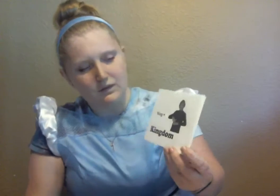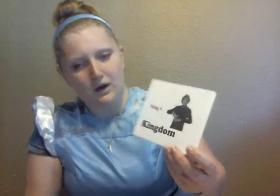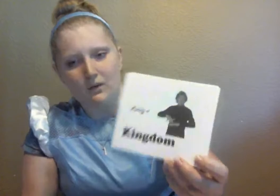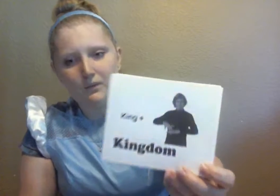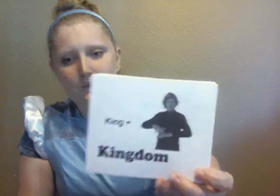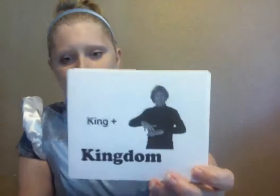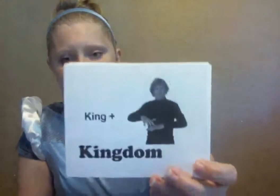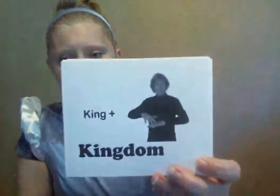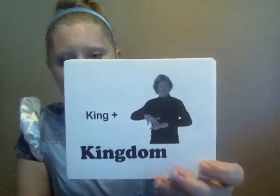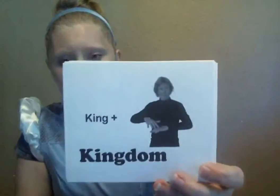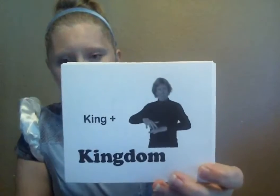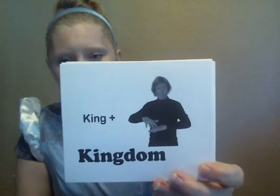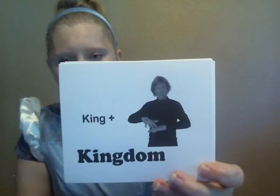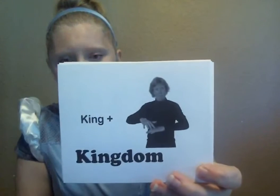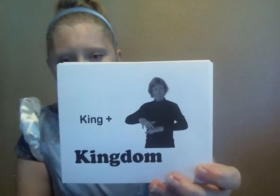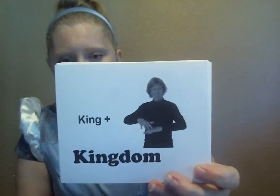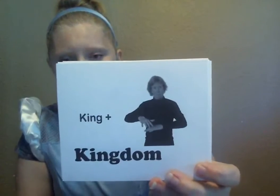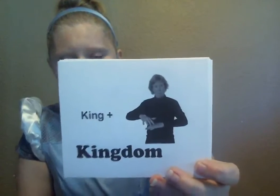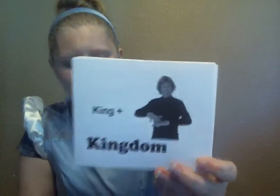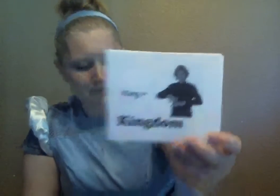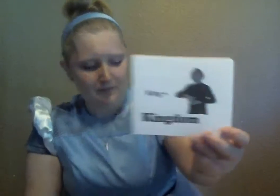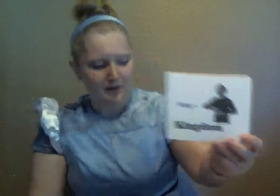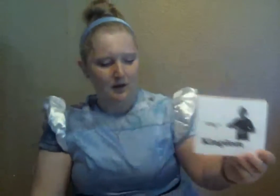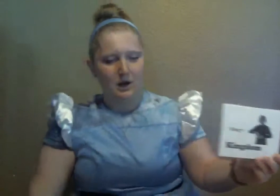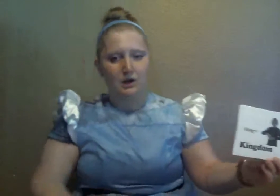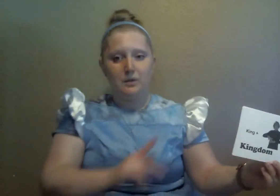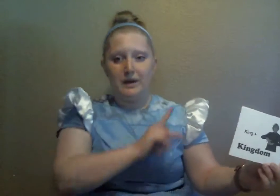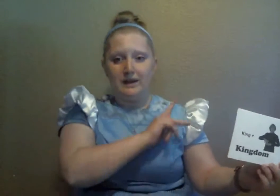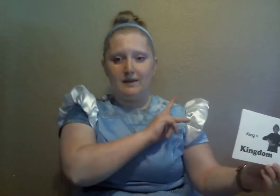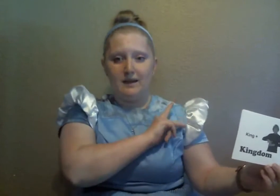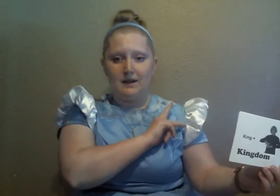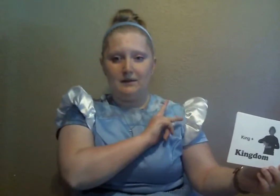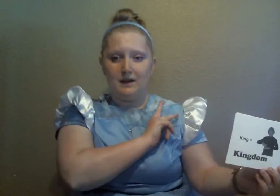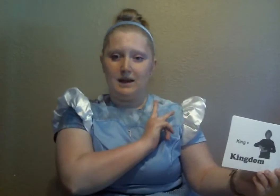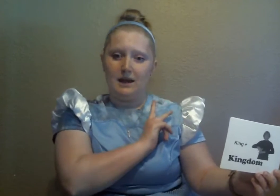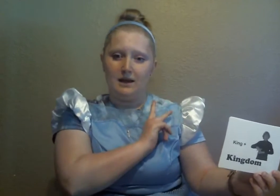So, for kingdom, you make the sign for king,